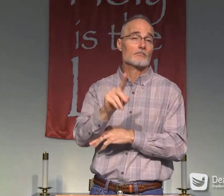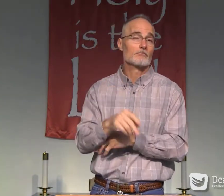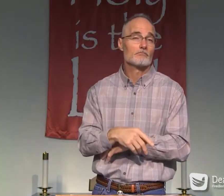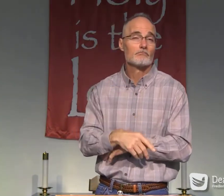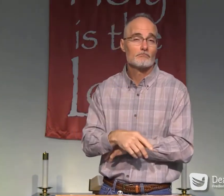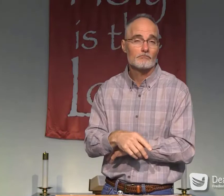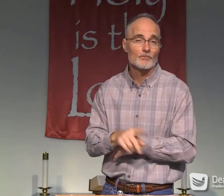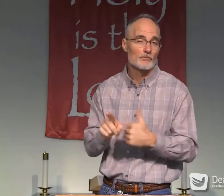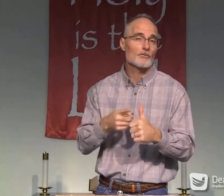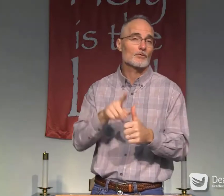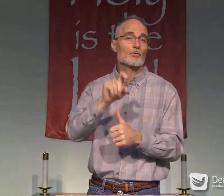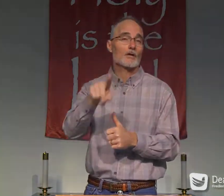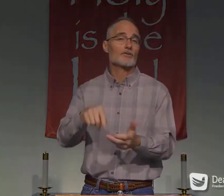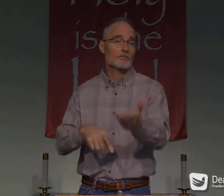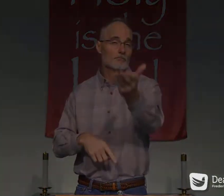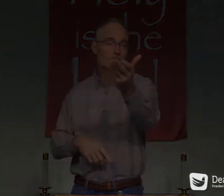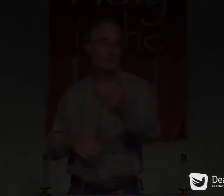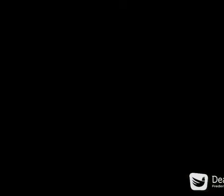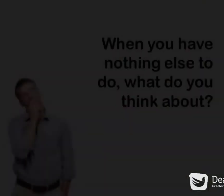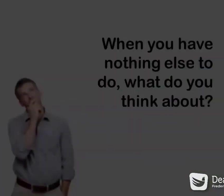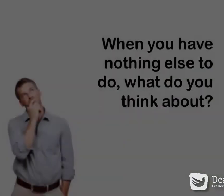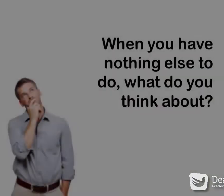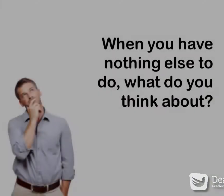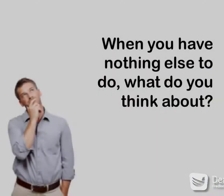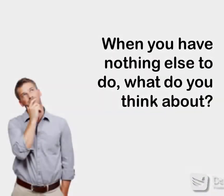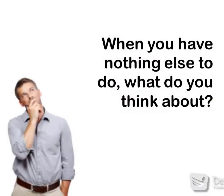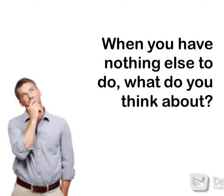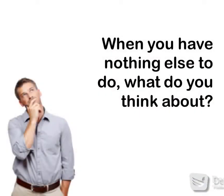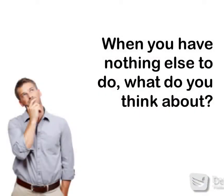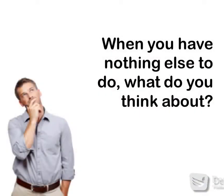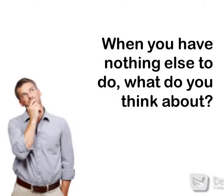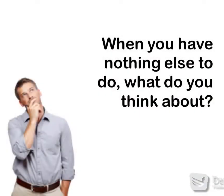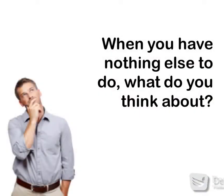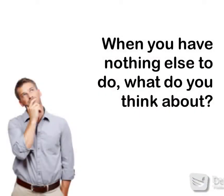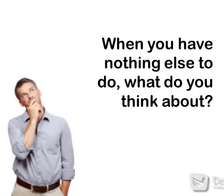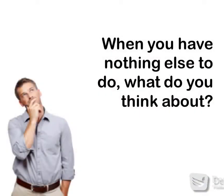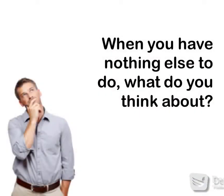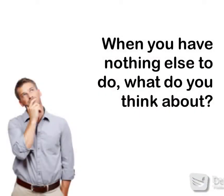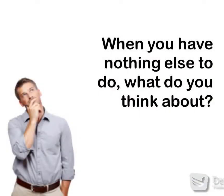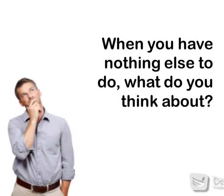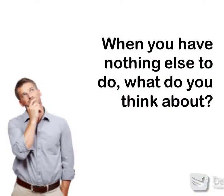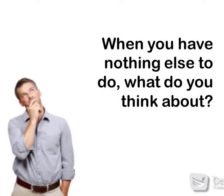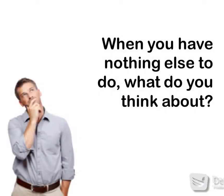you'll look at it, think about it before we move on to the next. Here's the first.